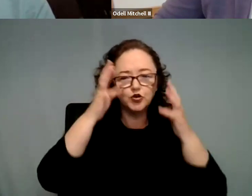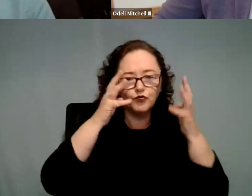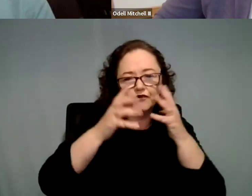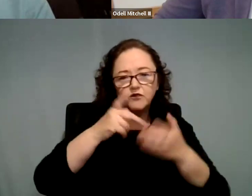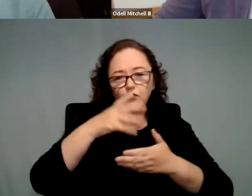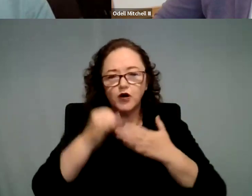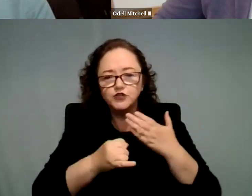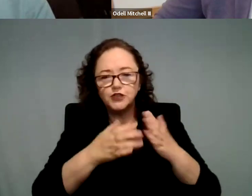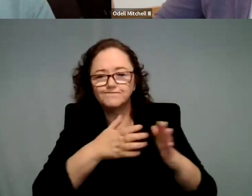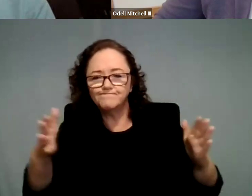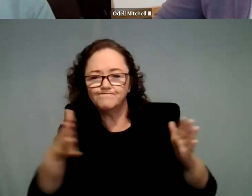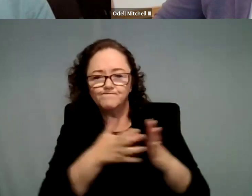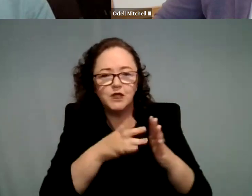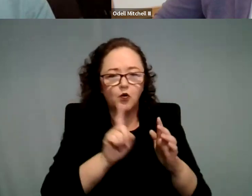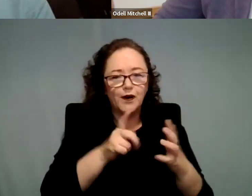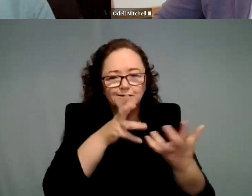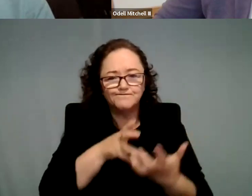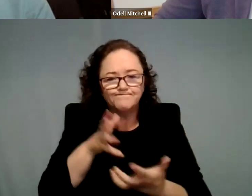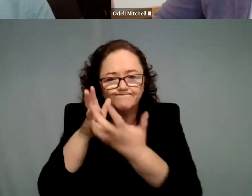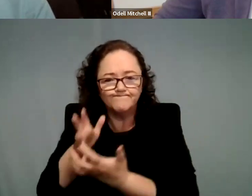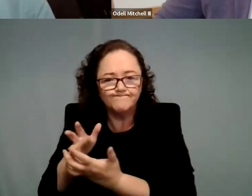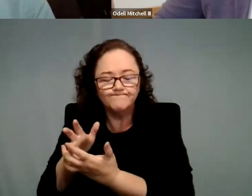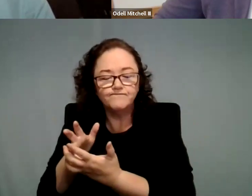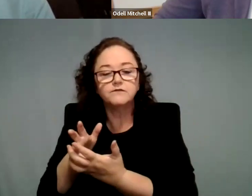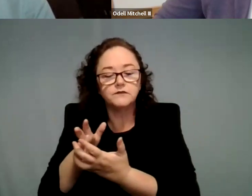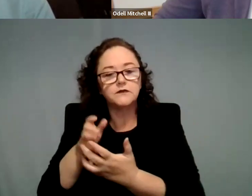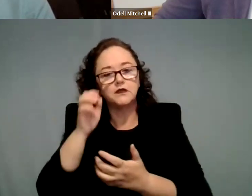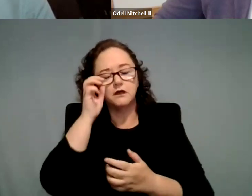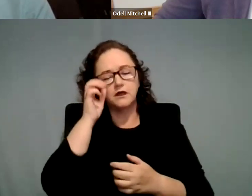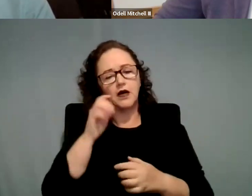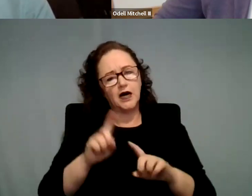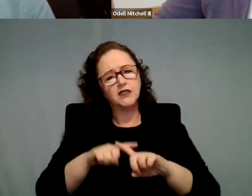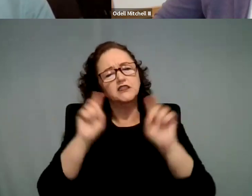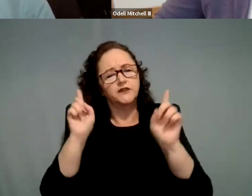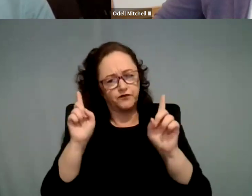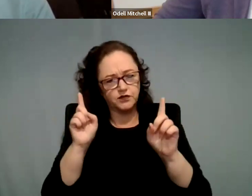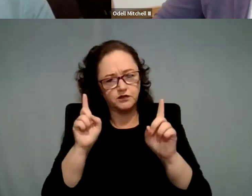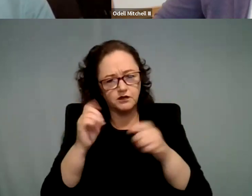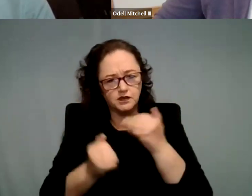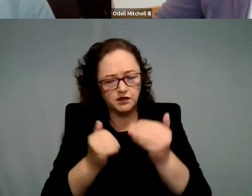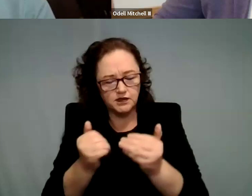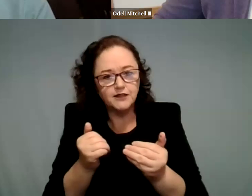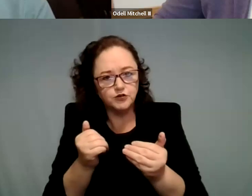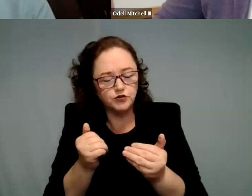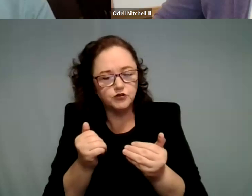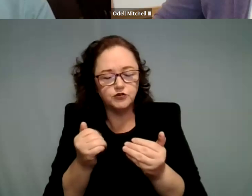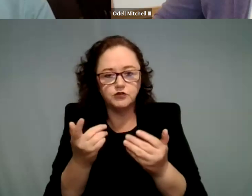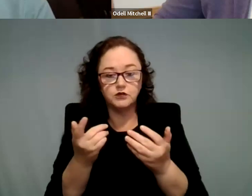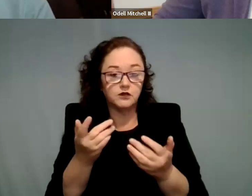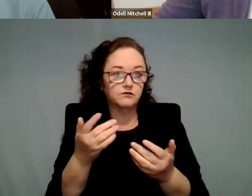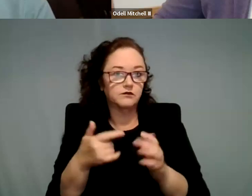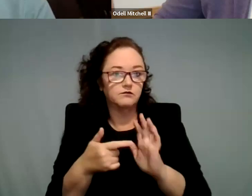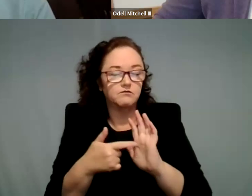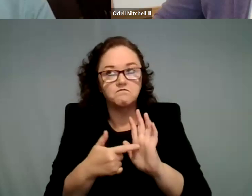Steve is asking you, Chris, a little bit about a very different kind of stage of venture, a feature film that